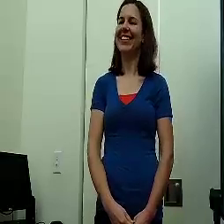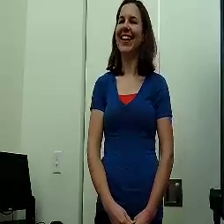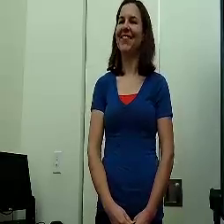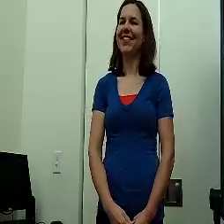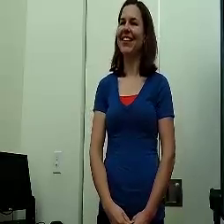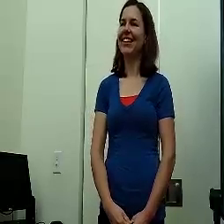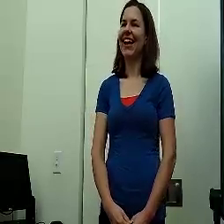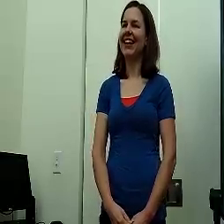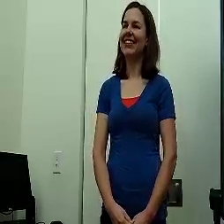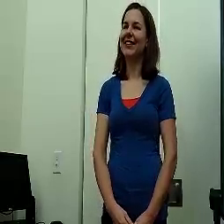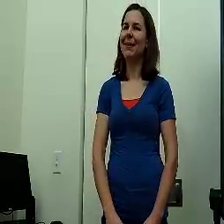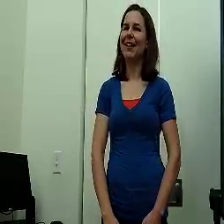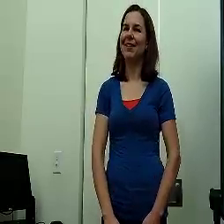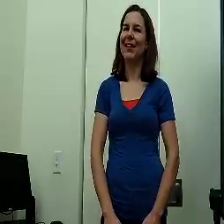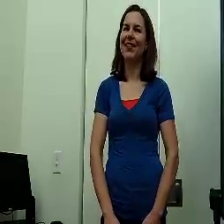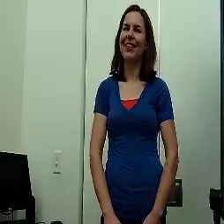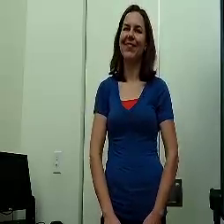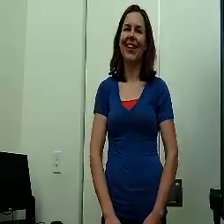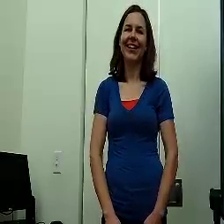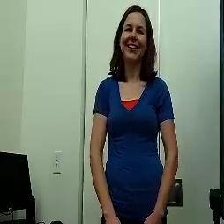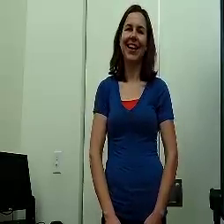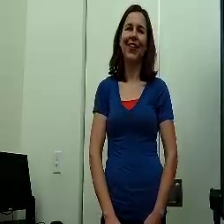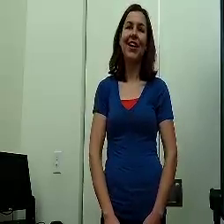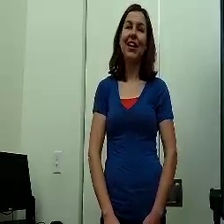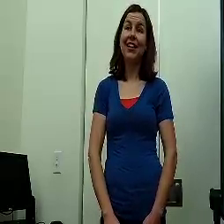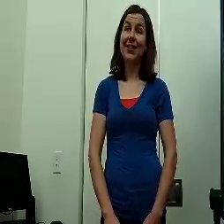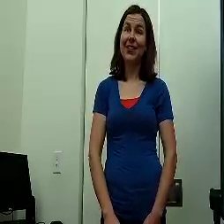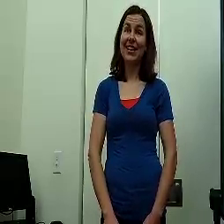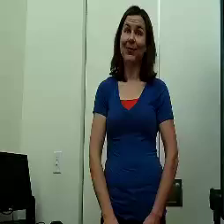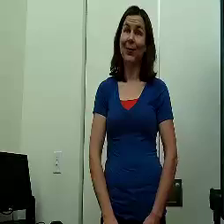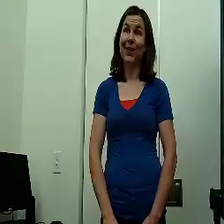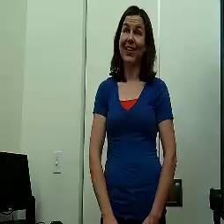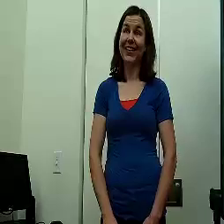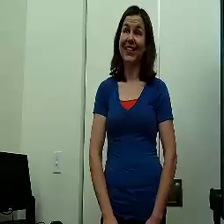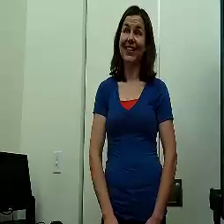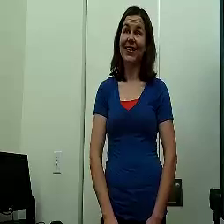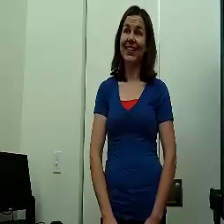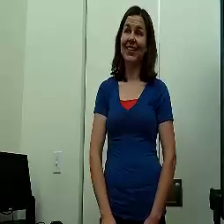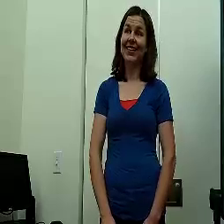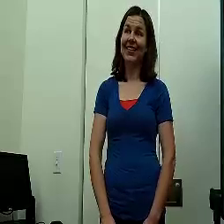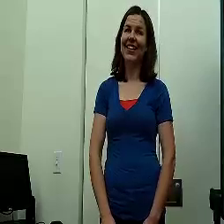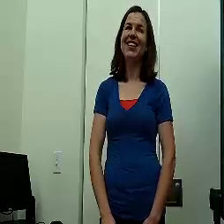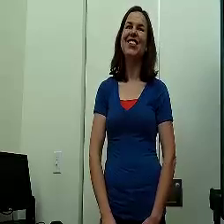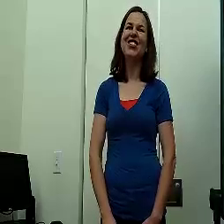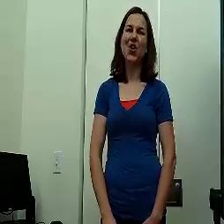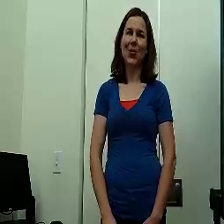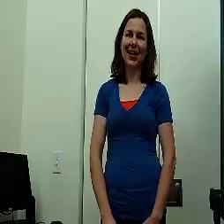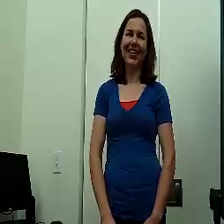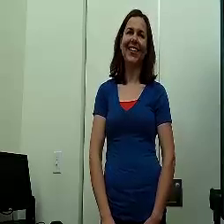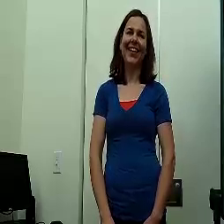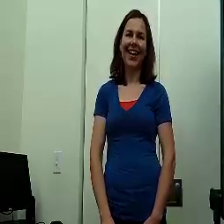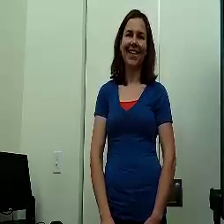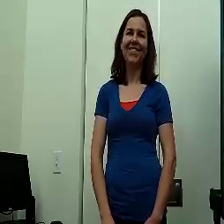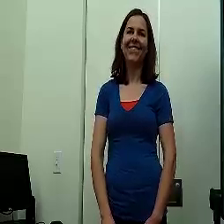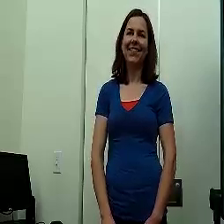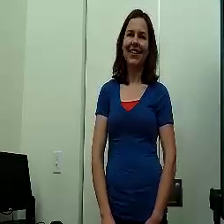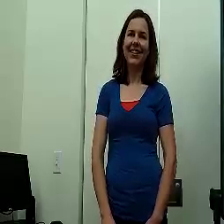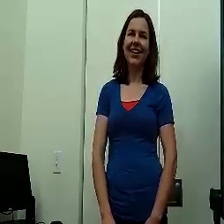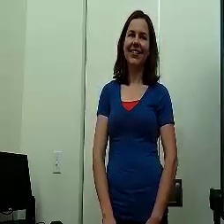yeah, is not spelled the way you would want it to sound. Can someone tell us what word it is? Doughy. Doughy, yeah. So how do you